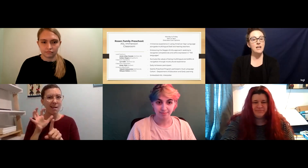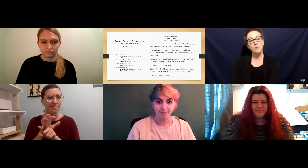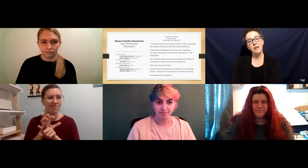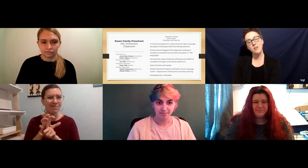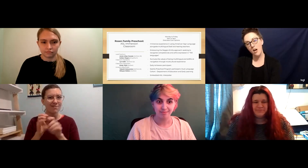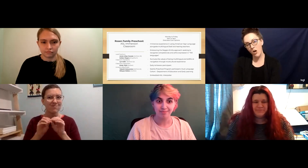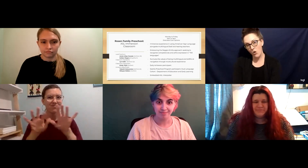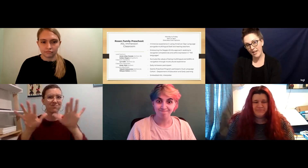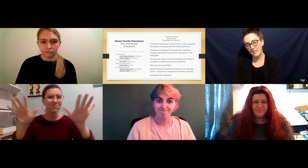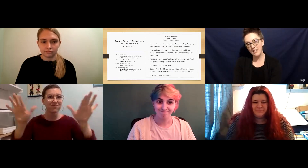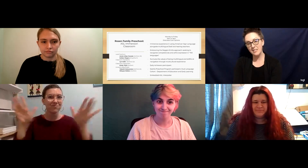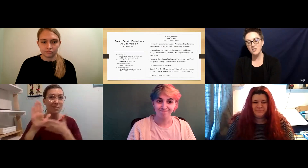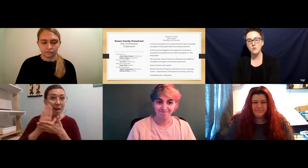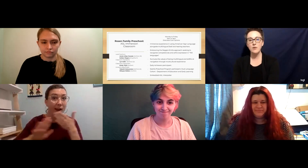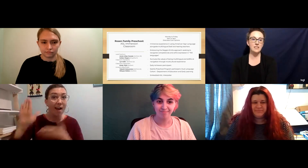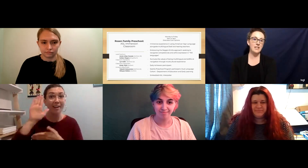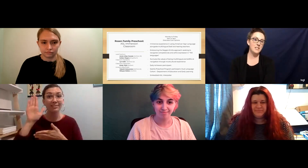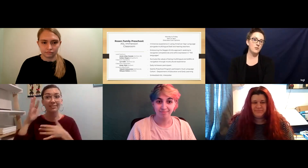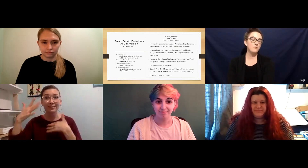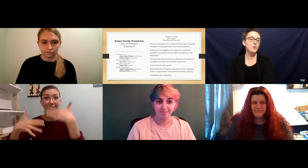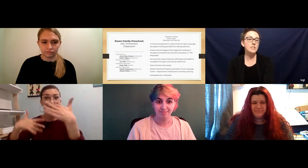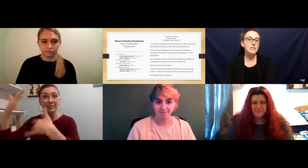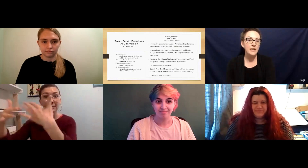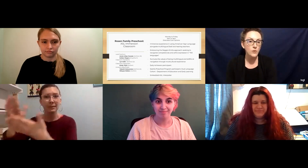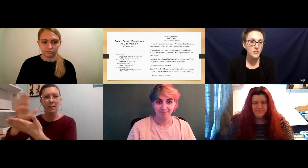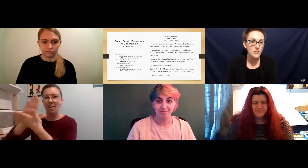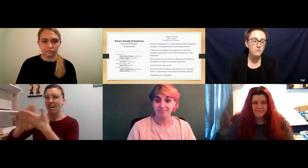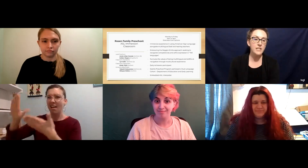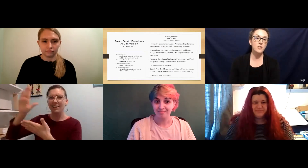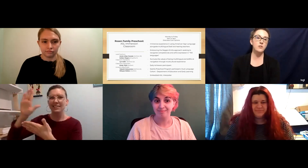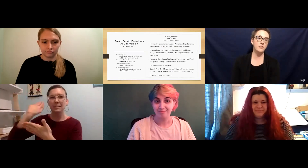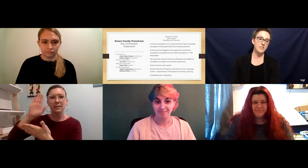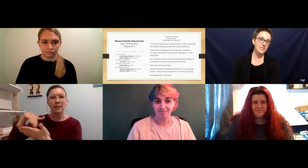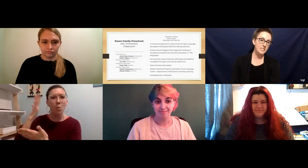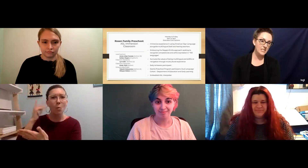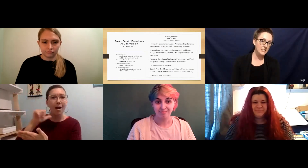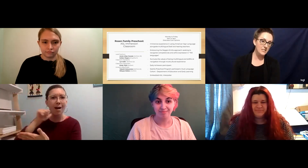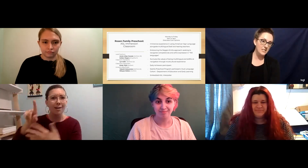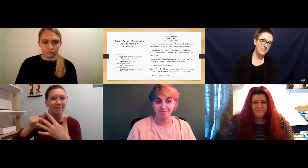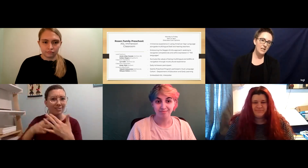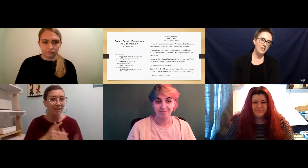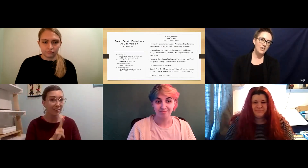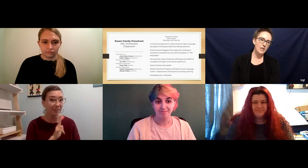So as you might know, ASL is actually recognized now as a foreign language in many universities.